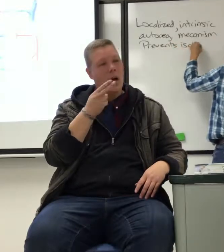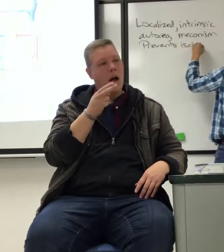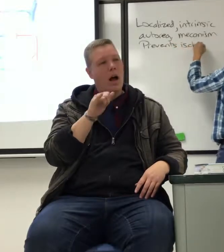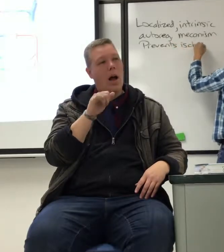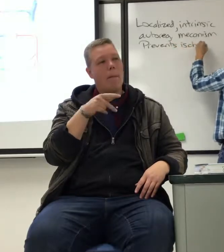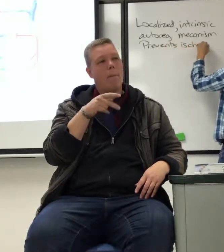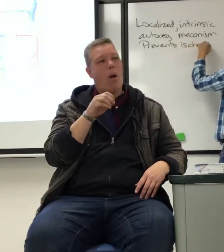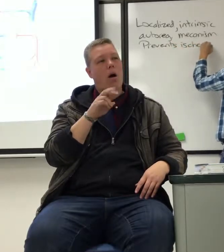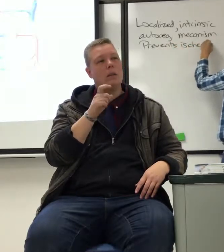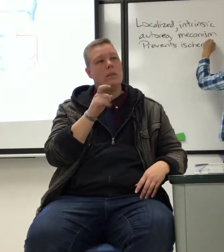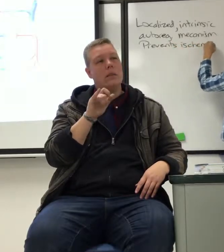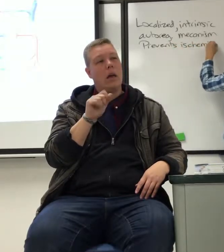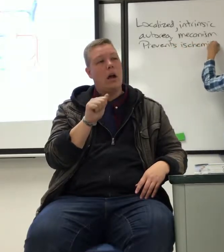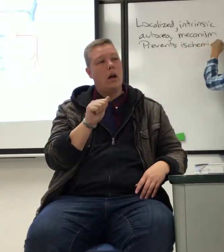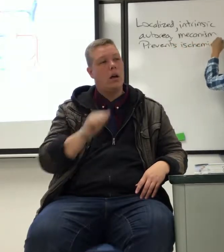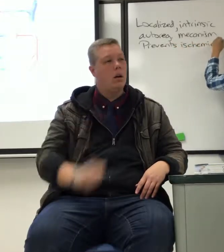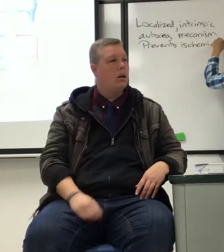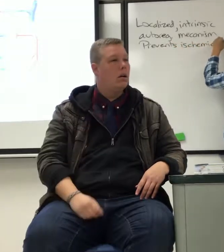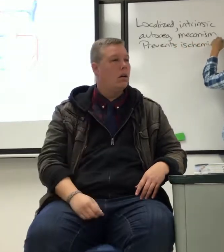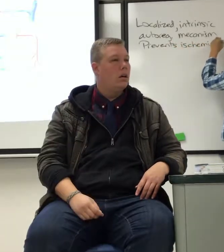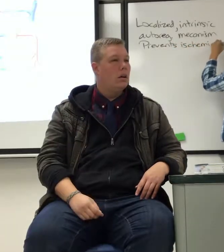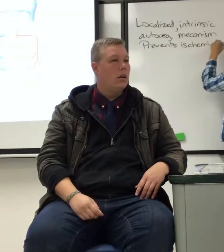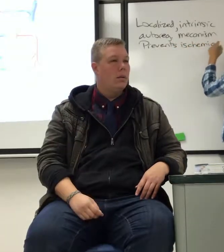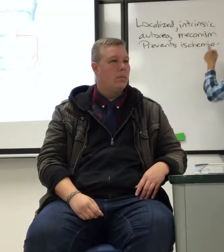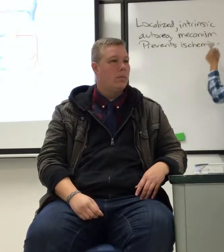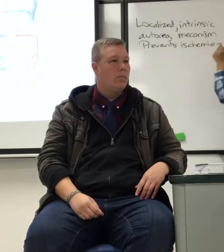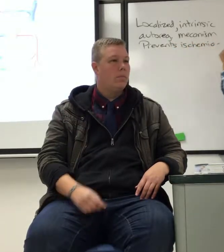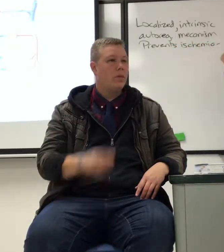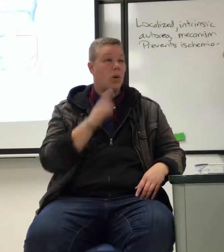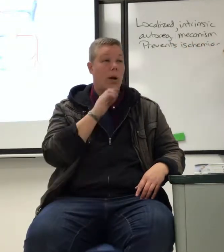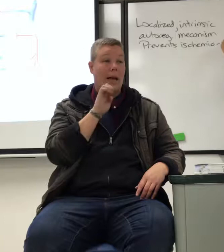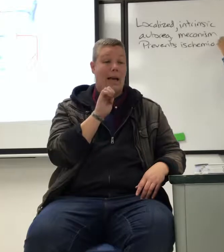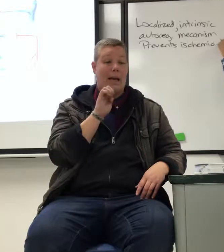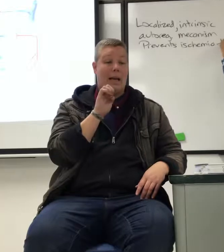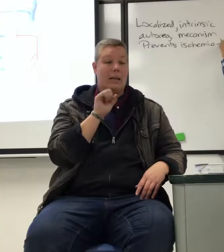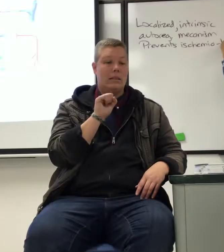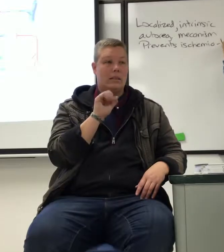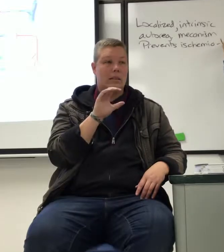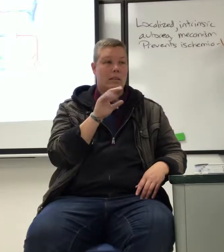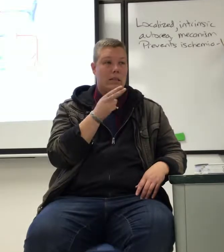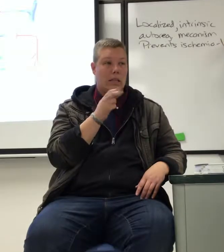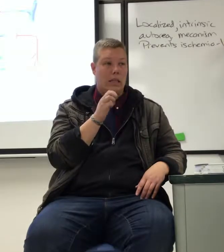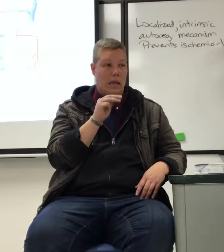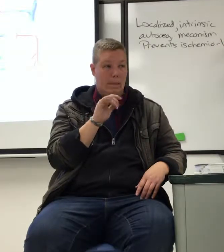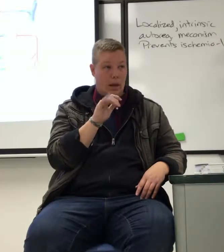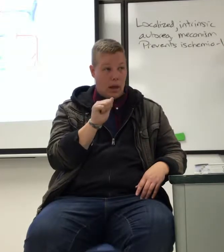Ischemia is a lack of blood flow, so you want to prevent that.